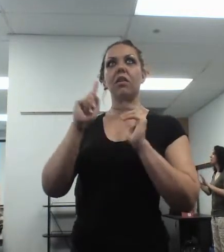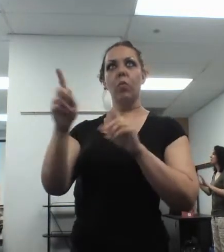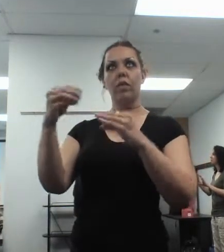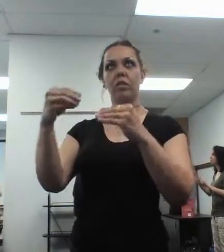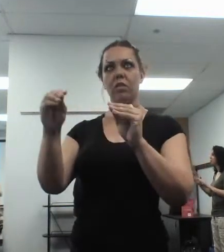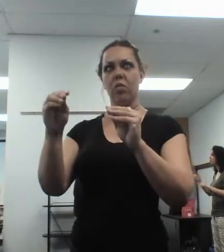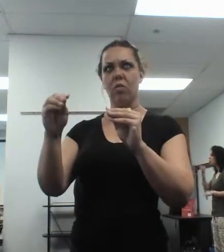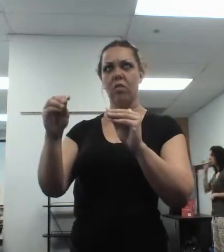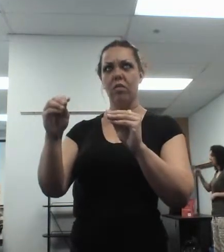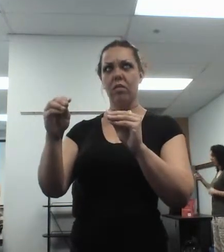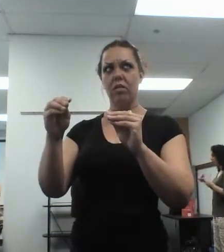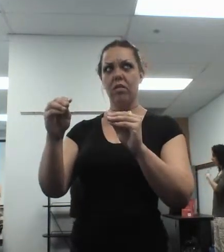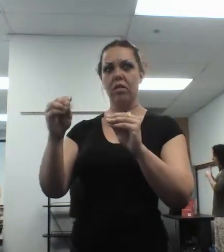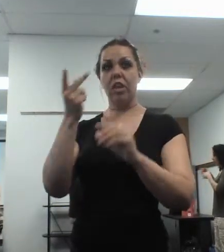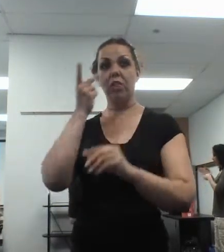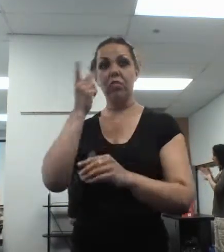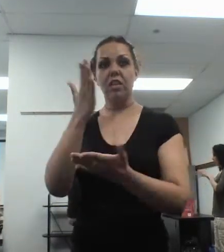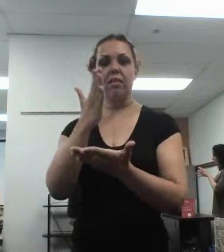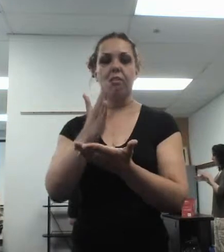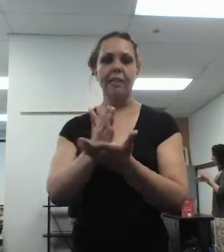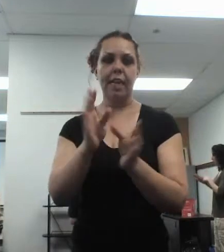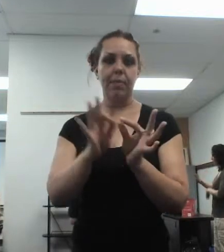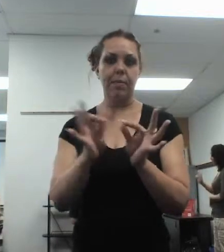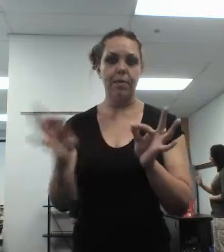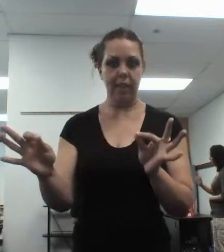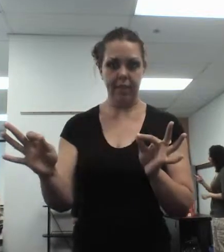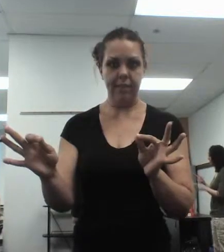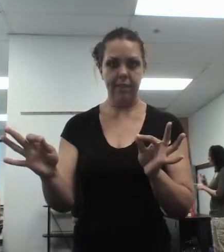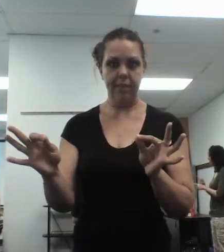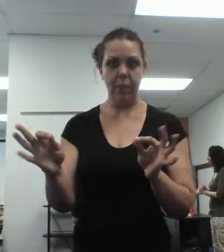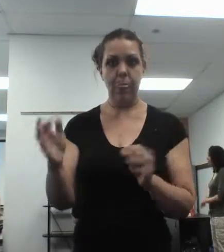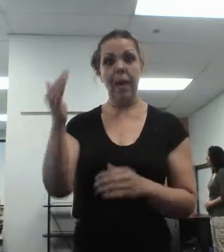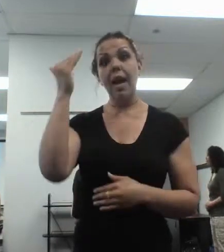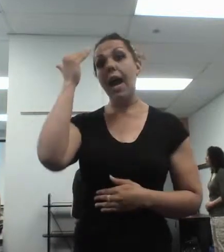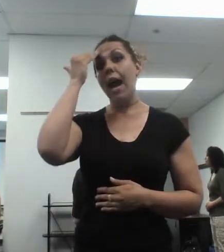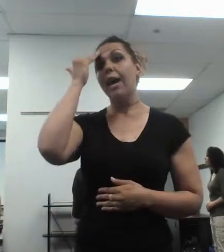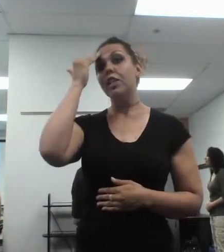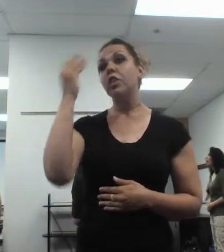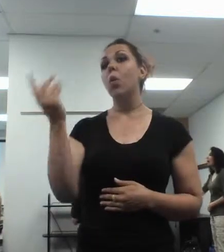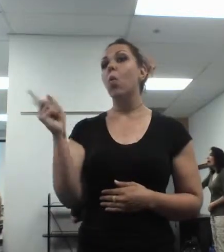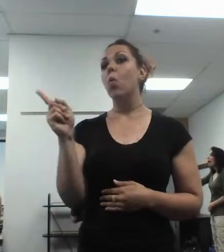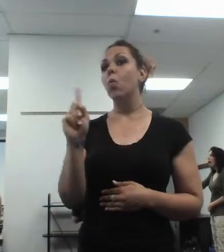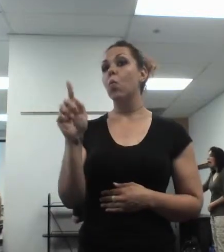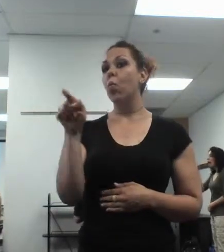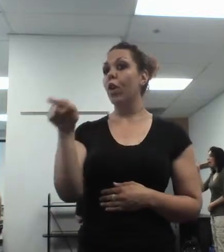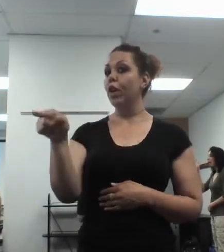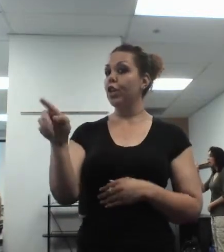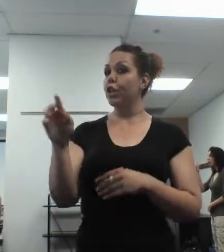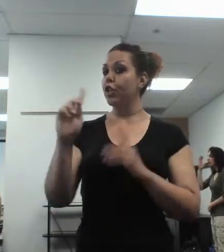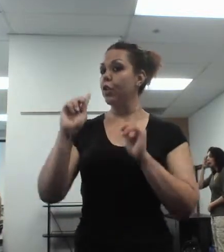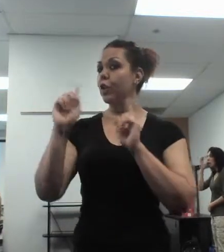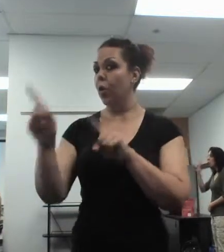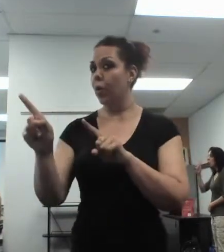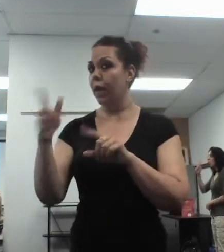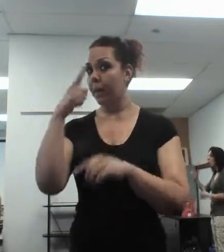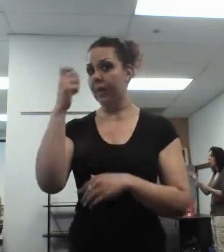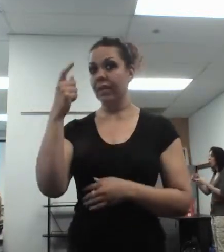See, then there's a pause in the sentence. I know where you're going because I'm hearing the source. You hear the